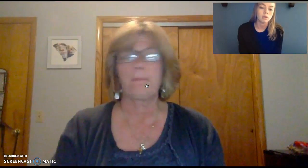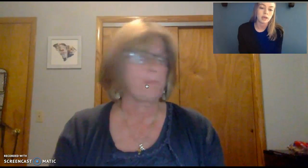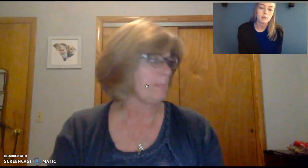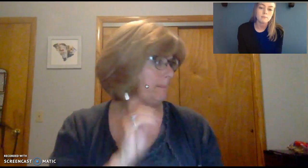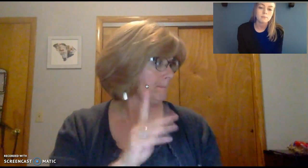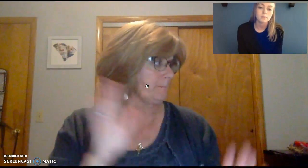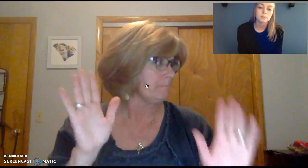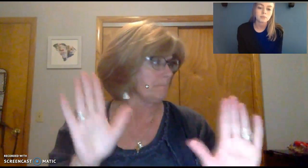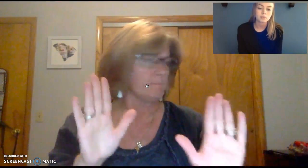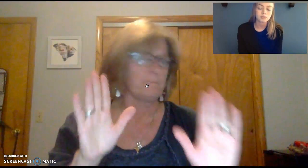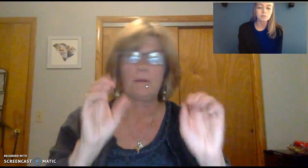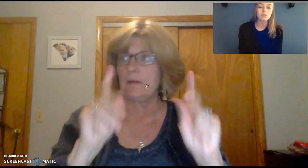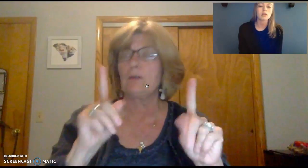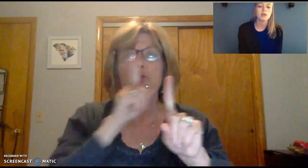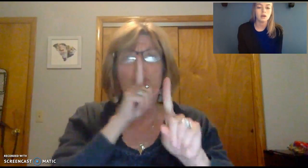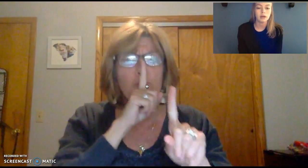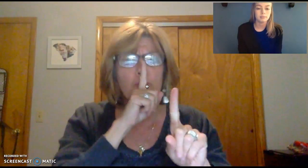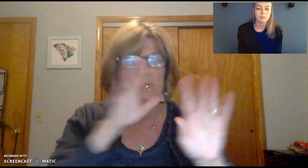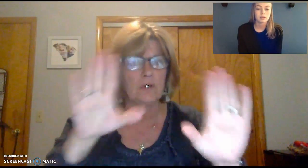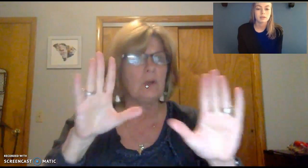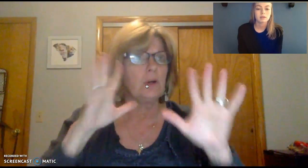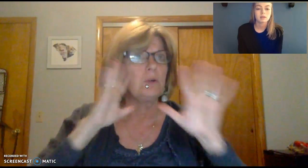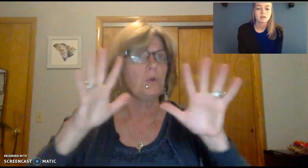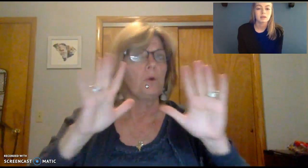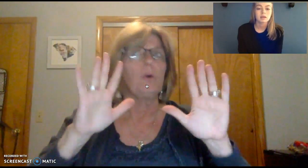now on, okay? All right.